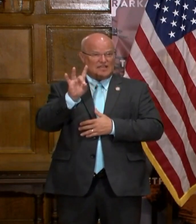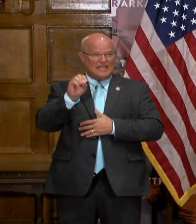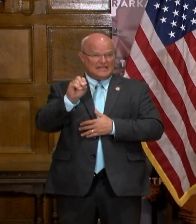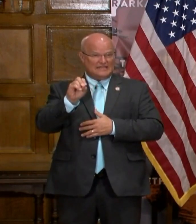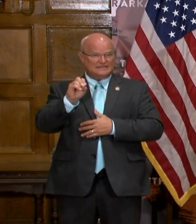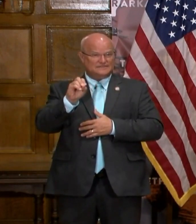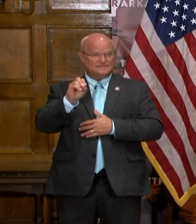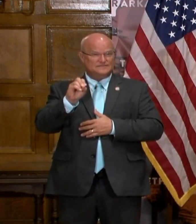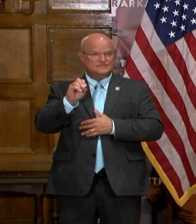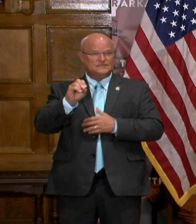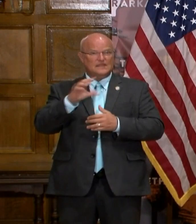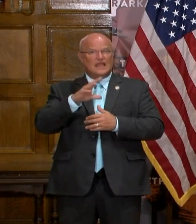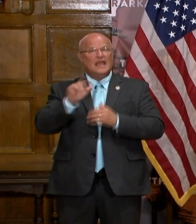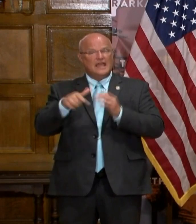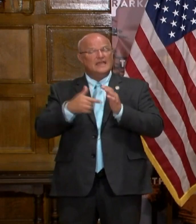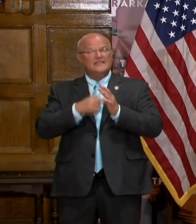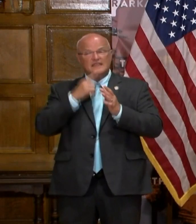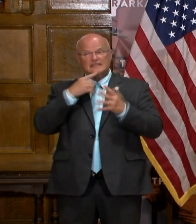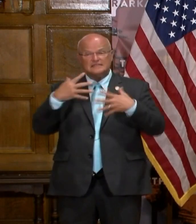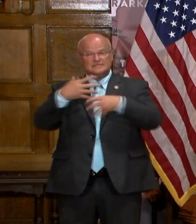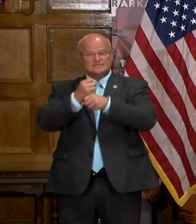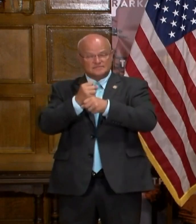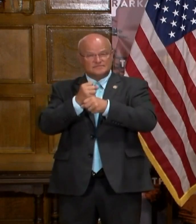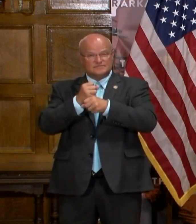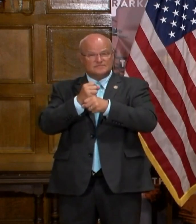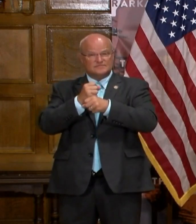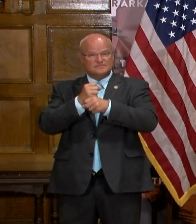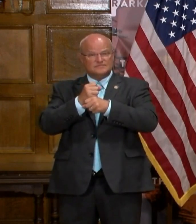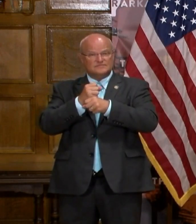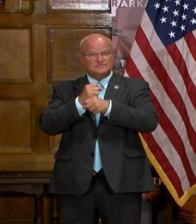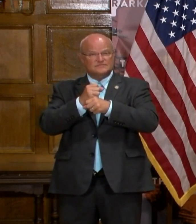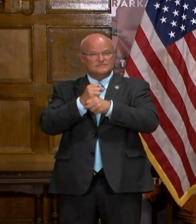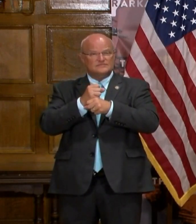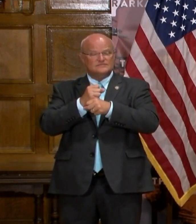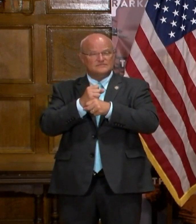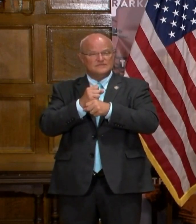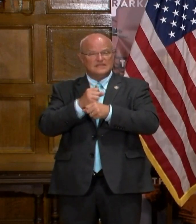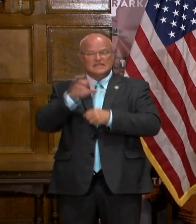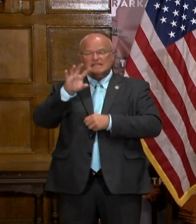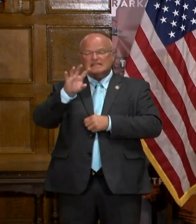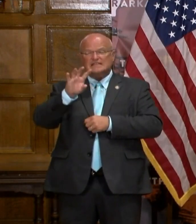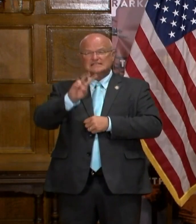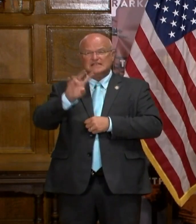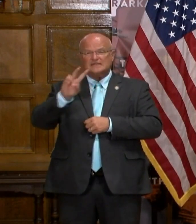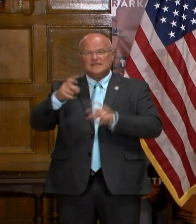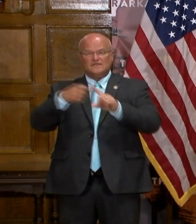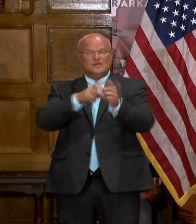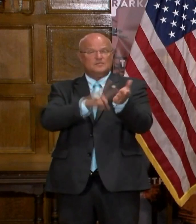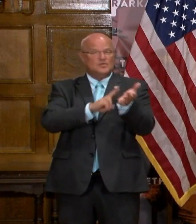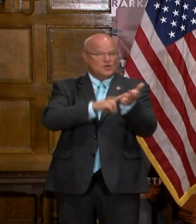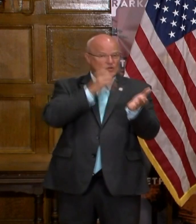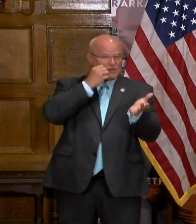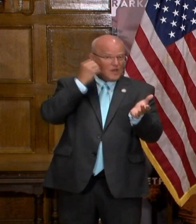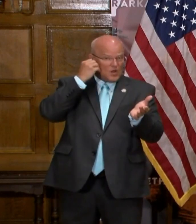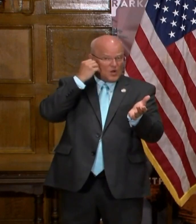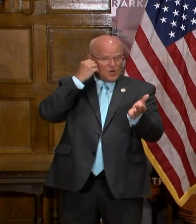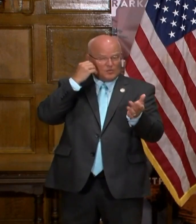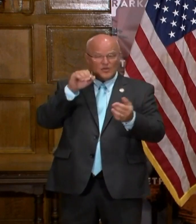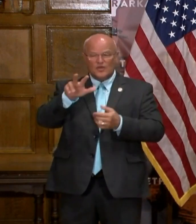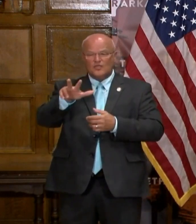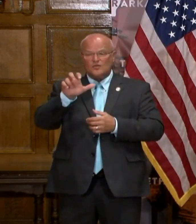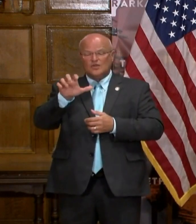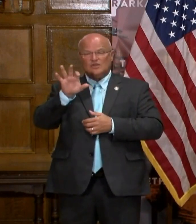6,580. And this is comprised of 77 nursing home cases,